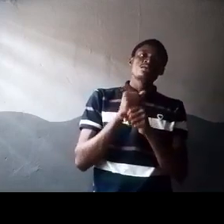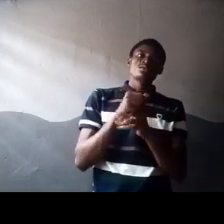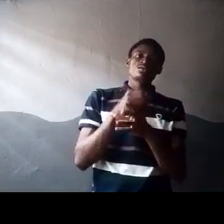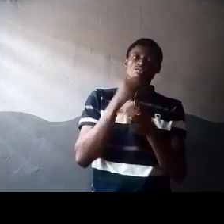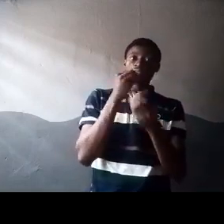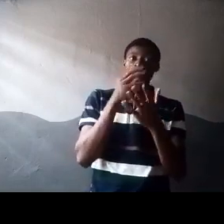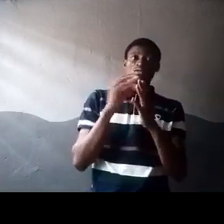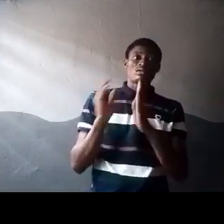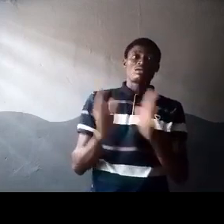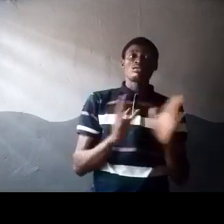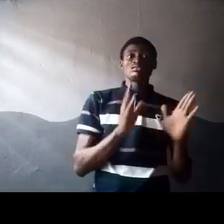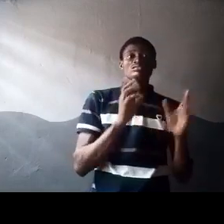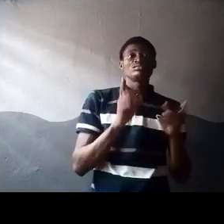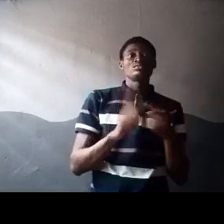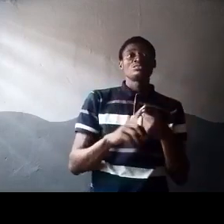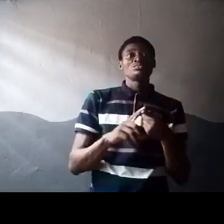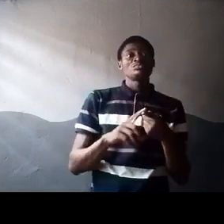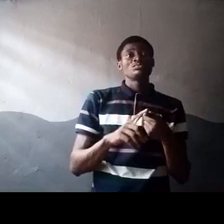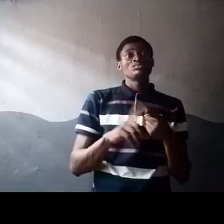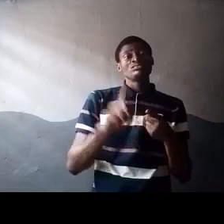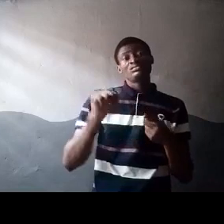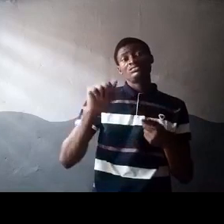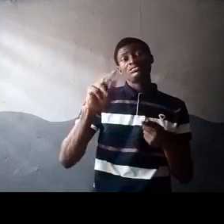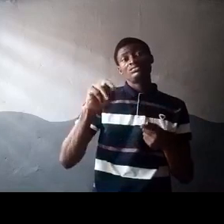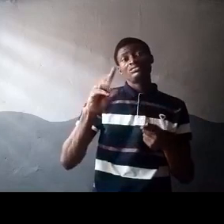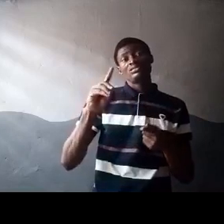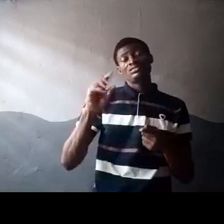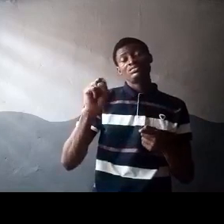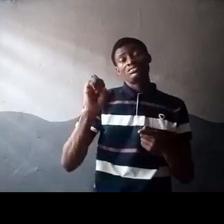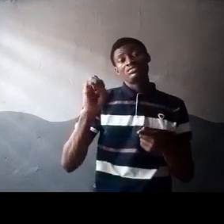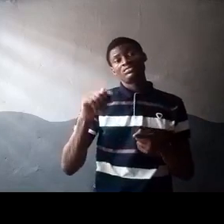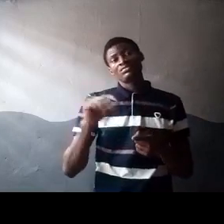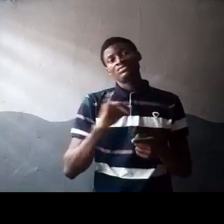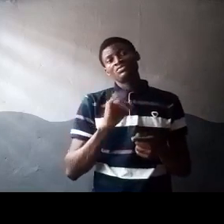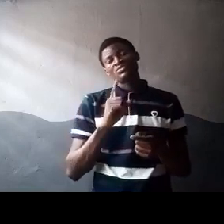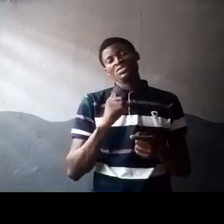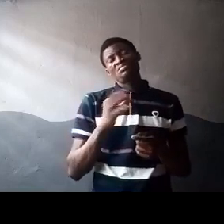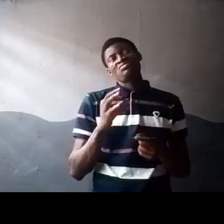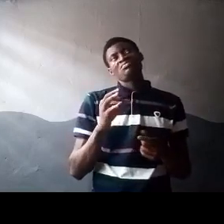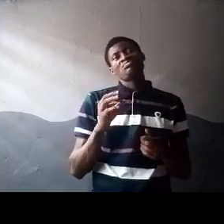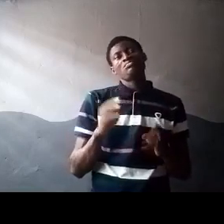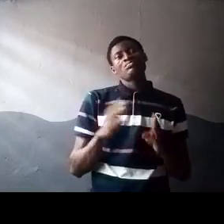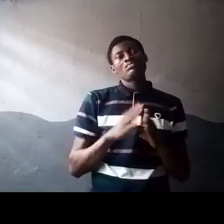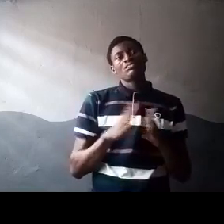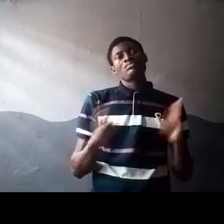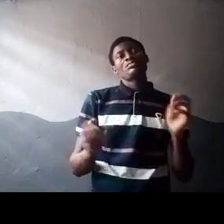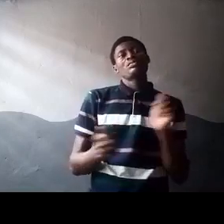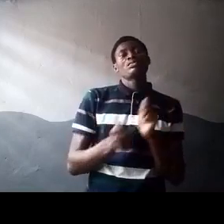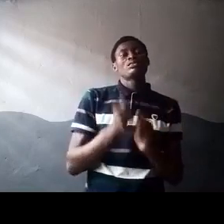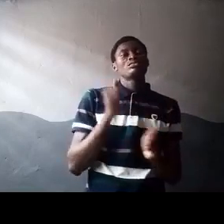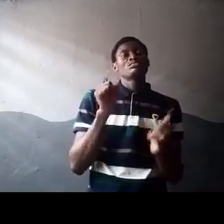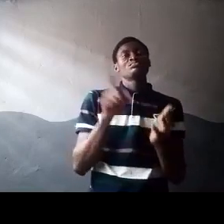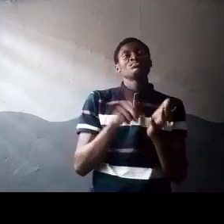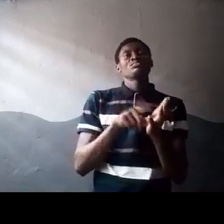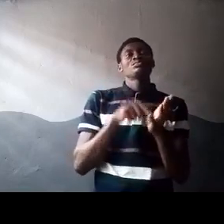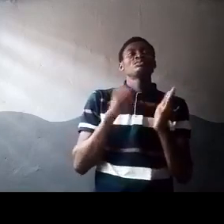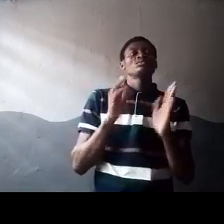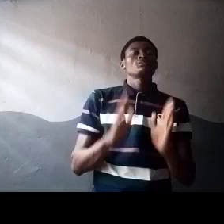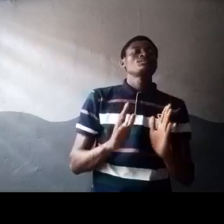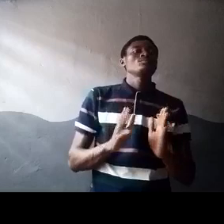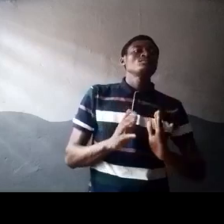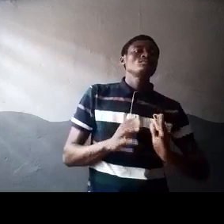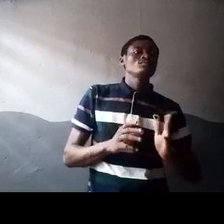is like one of the biggest publishers. According to the Lancet, this is what we